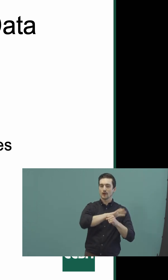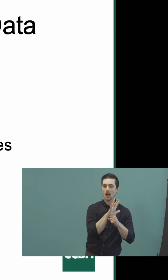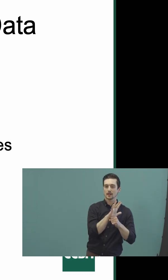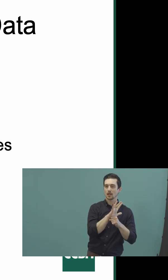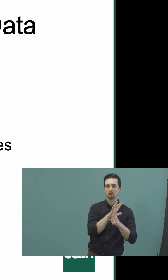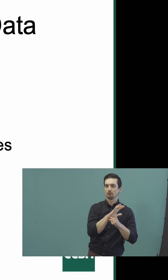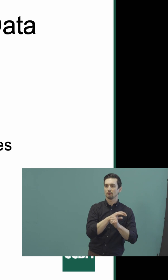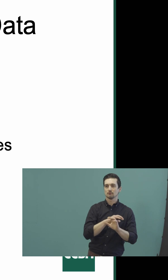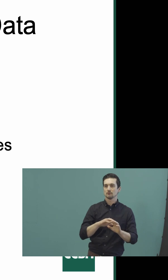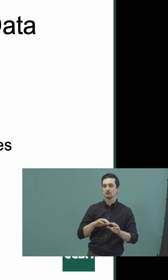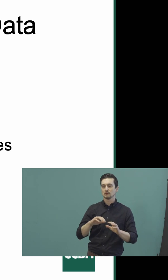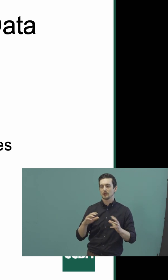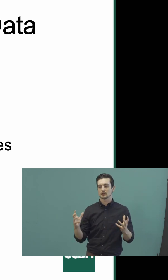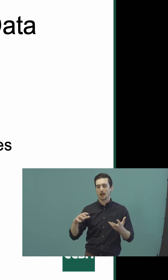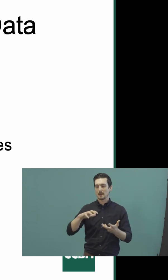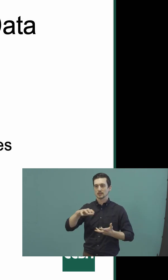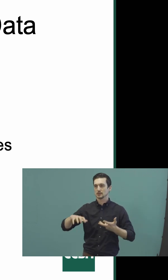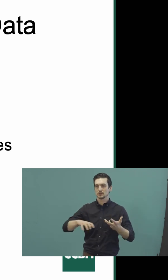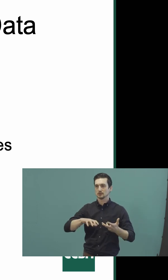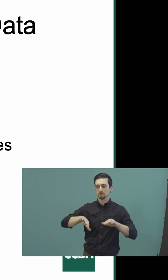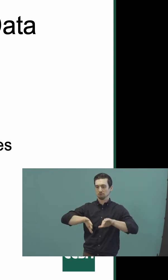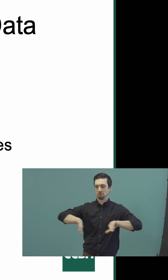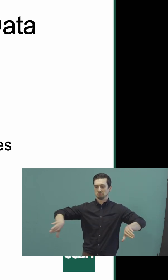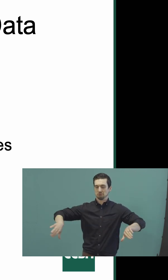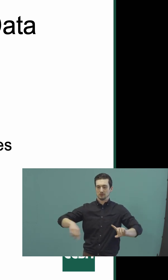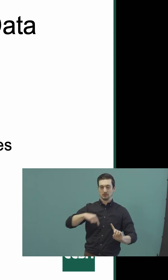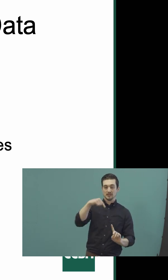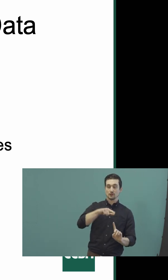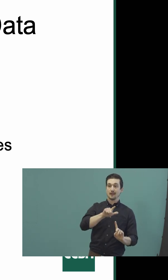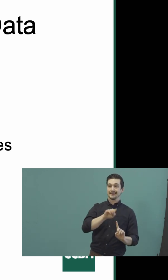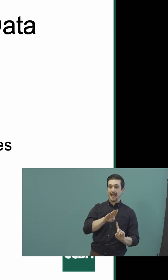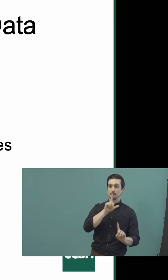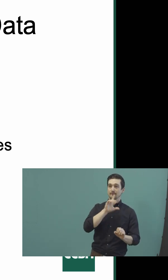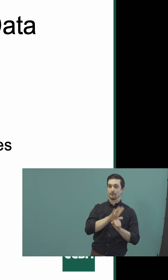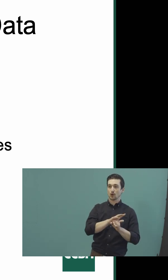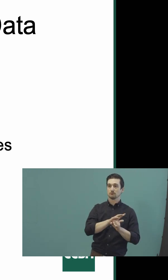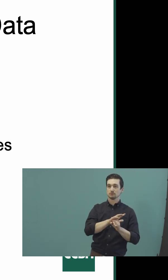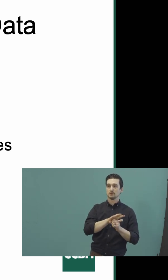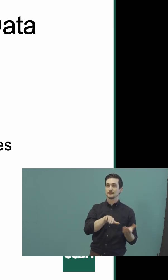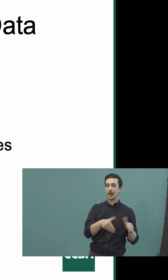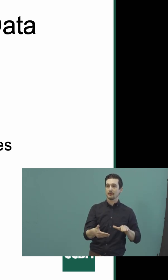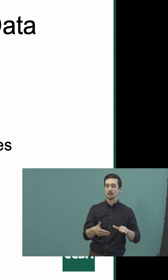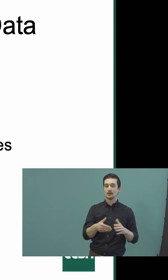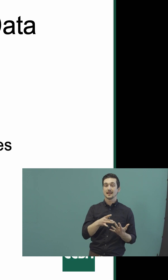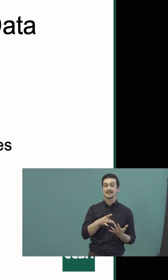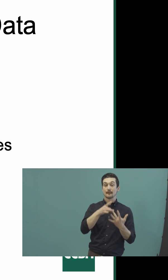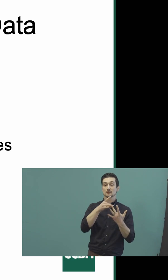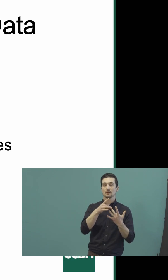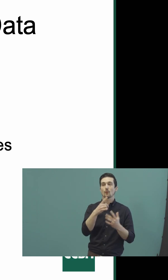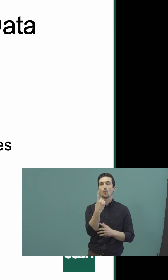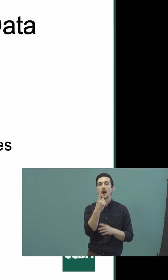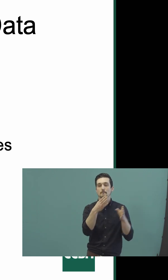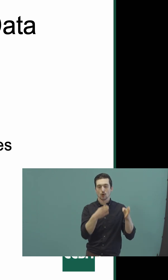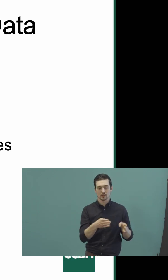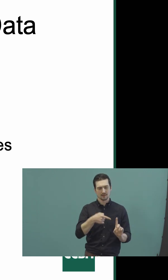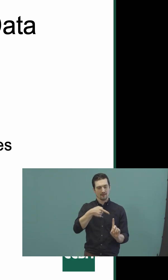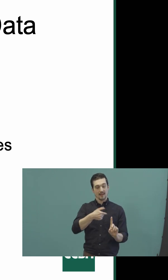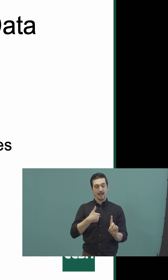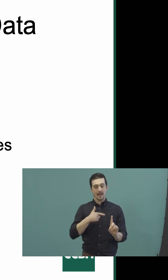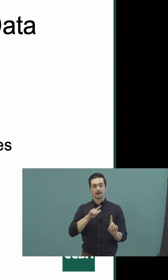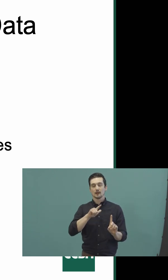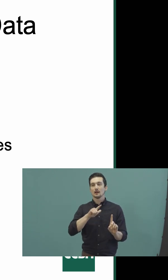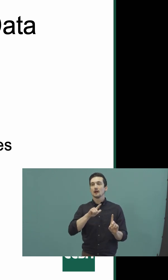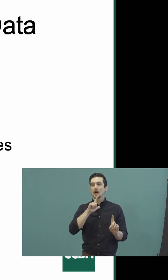simply lab-confirmed deaths, with the exception of one. And that person had a